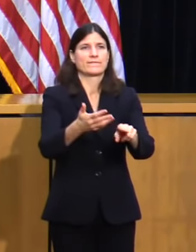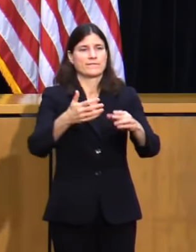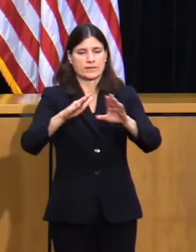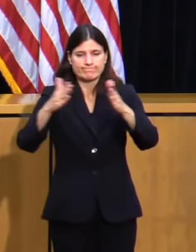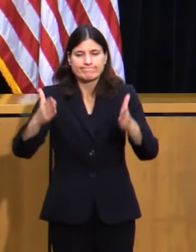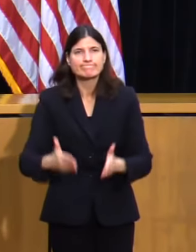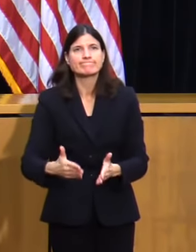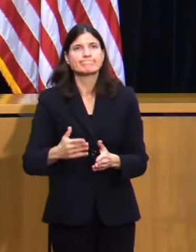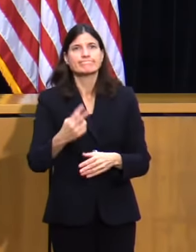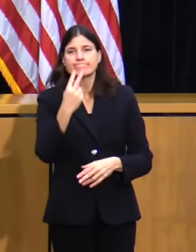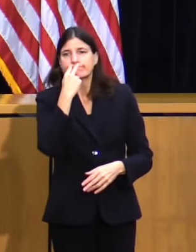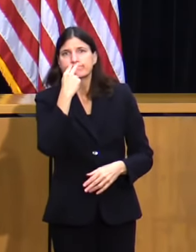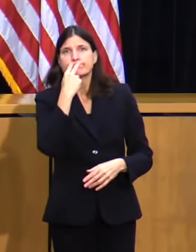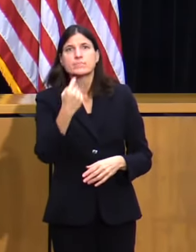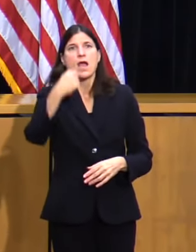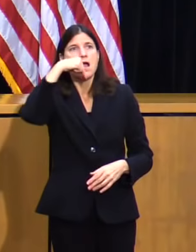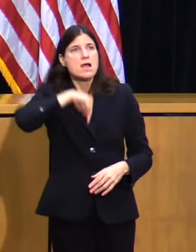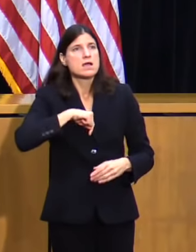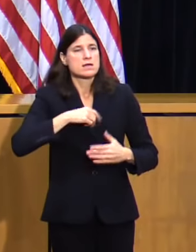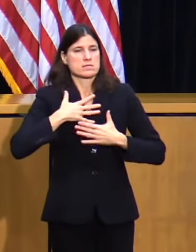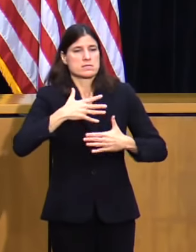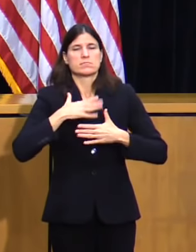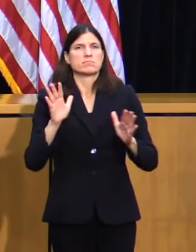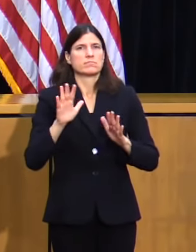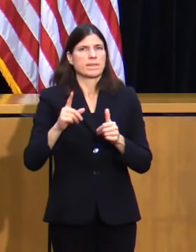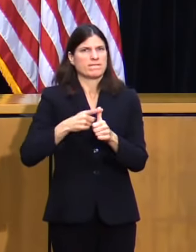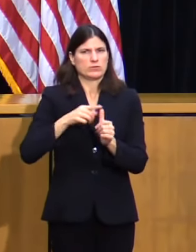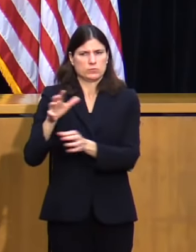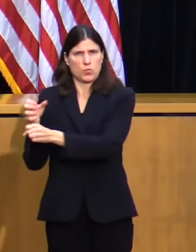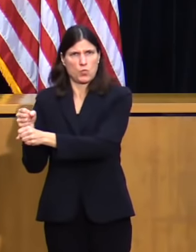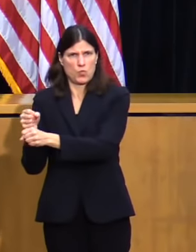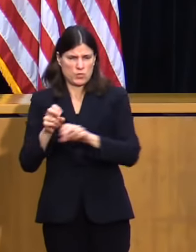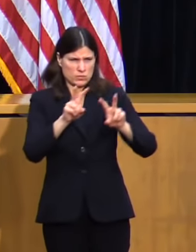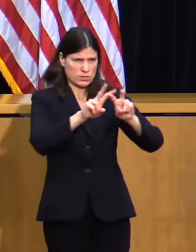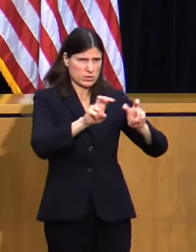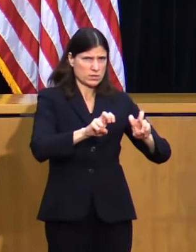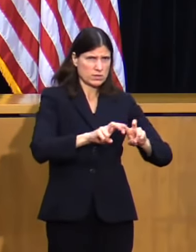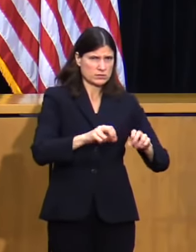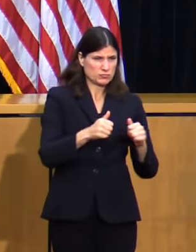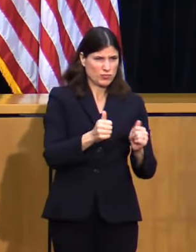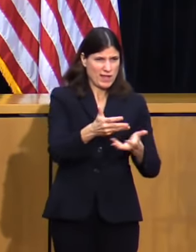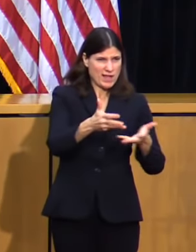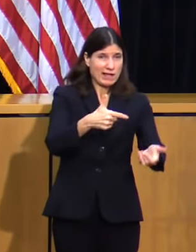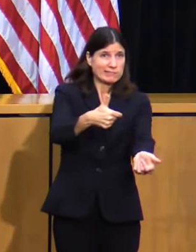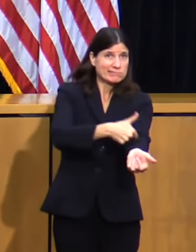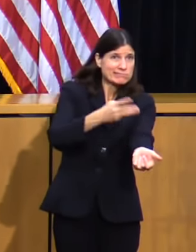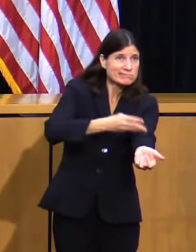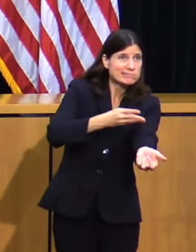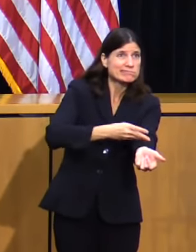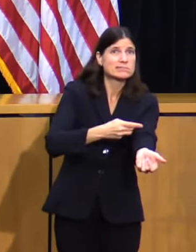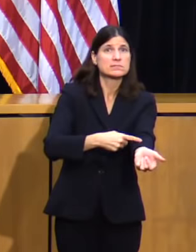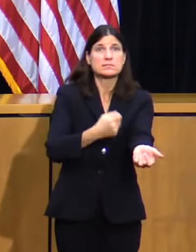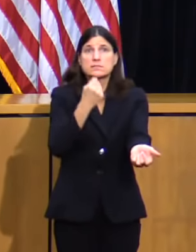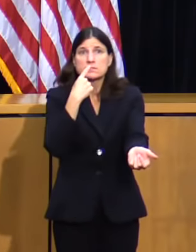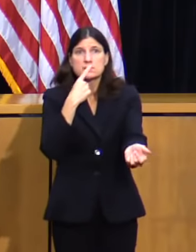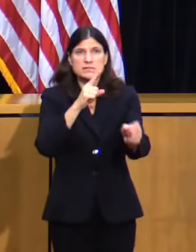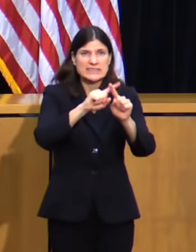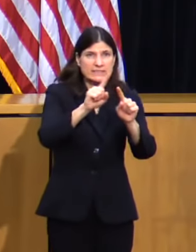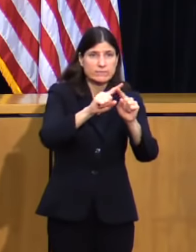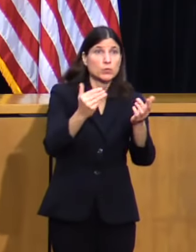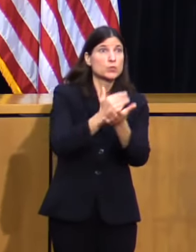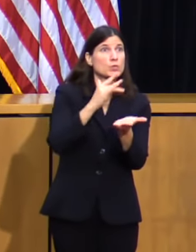or 40 even previously. So we really have new strategies and therapies that are